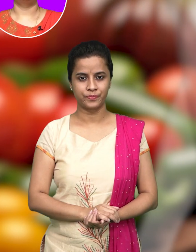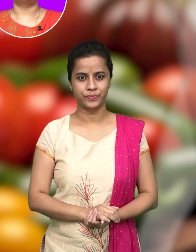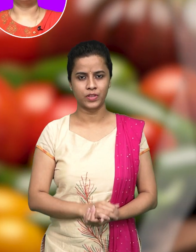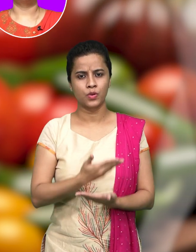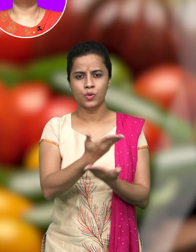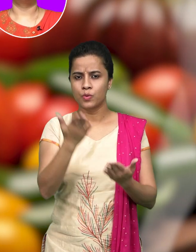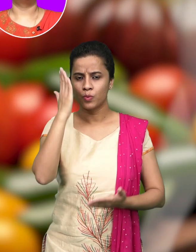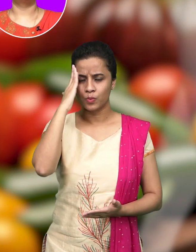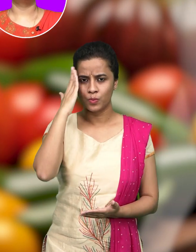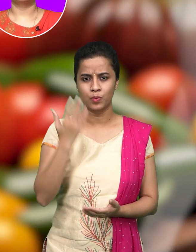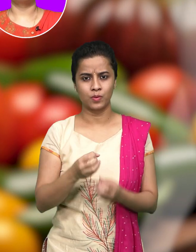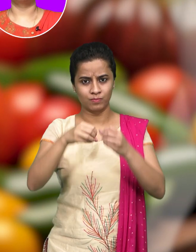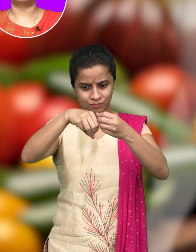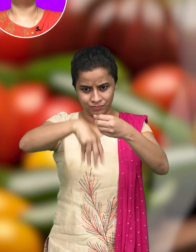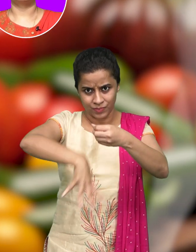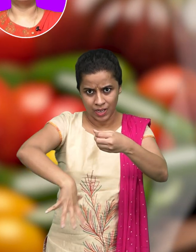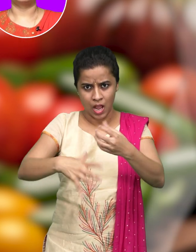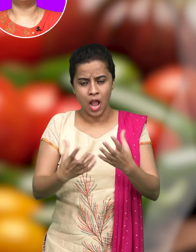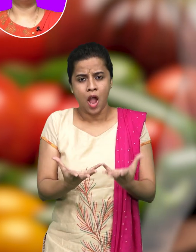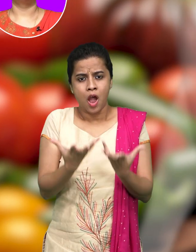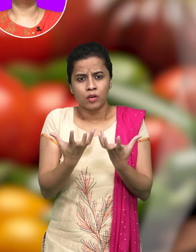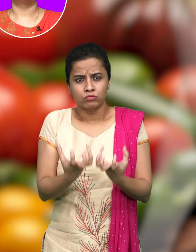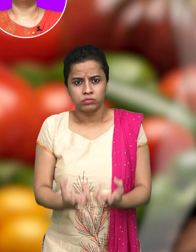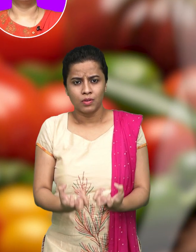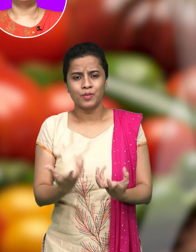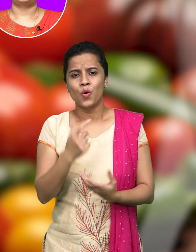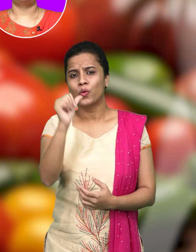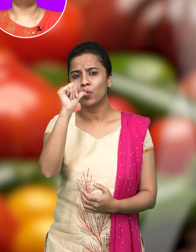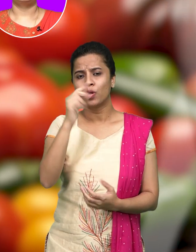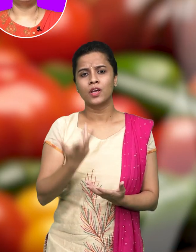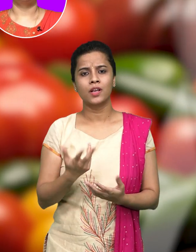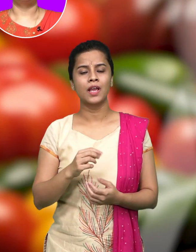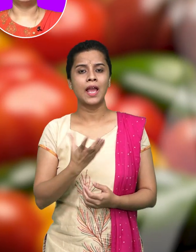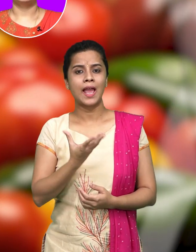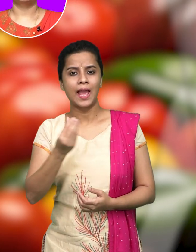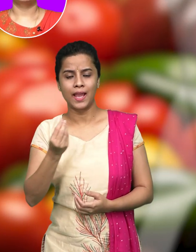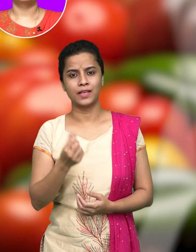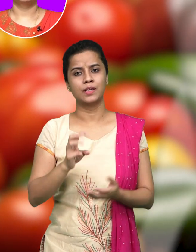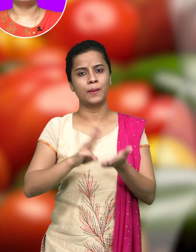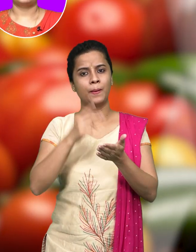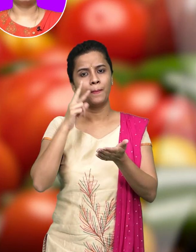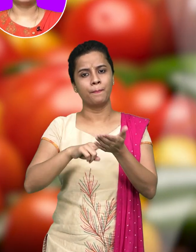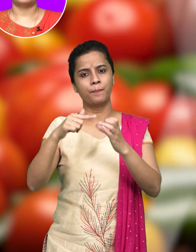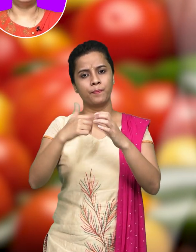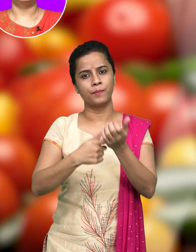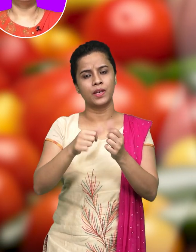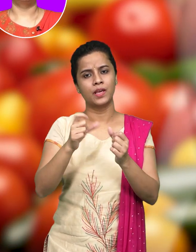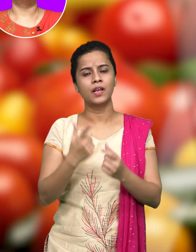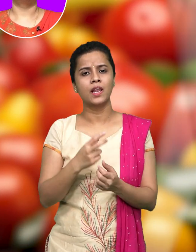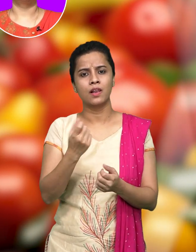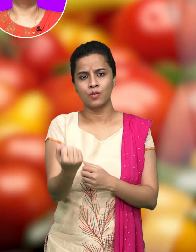You know that roots absorb water and mineral nutrients from